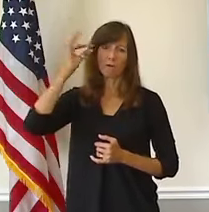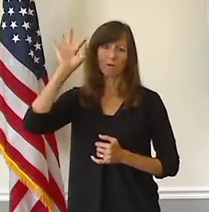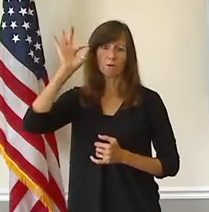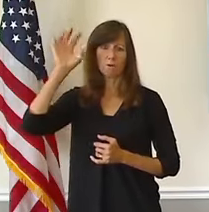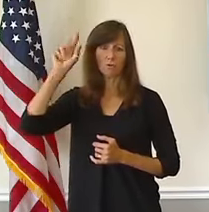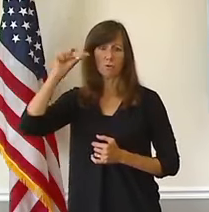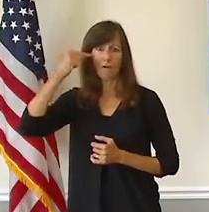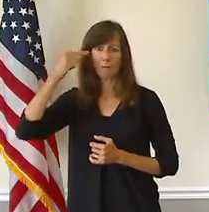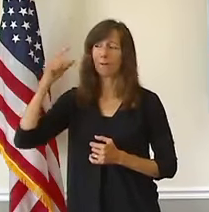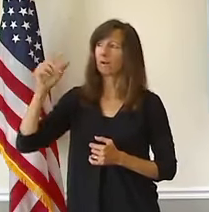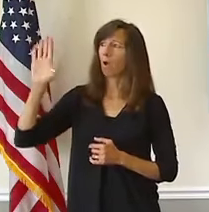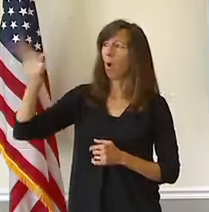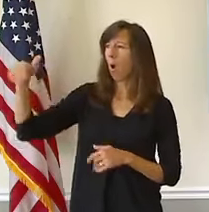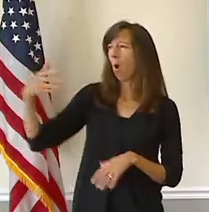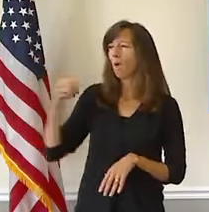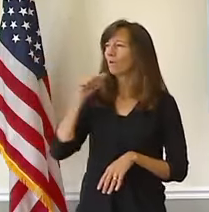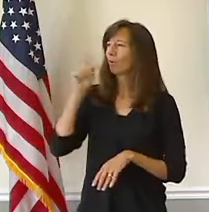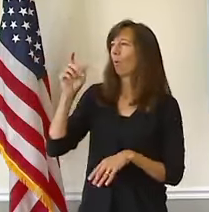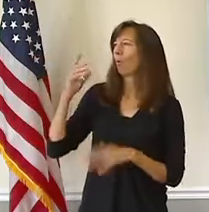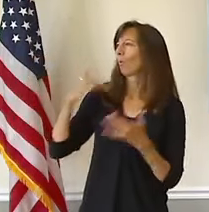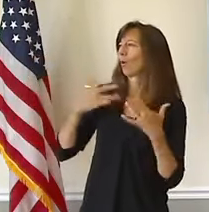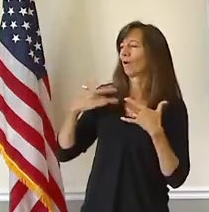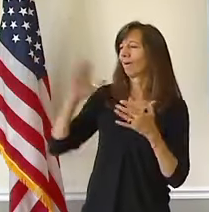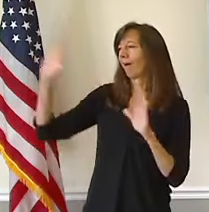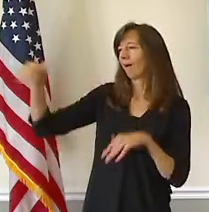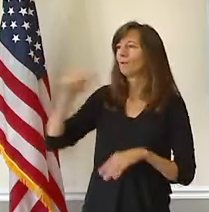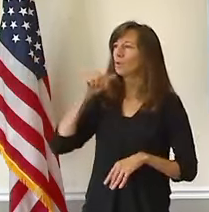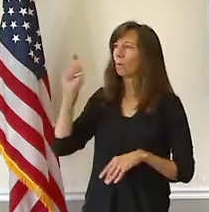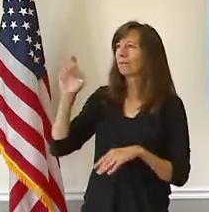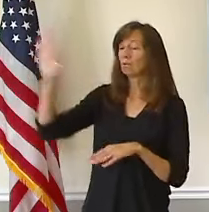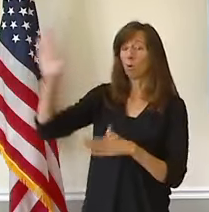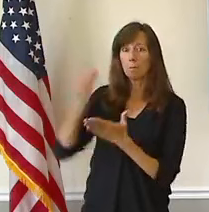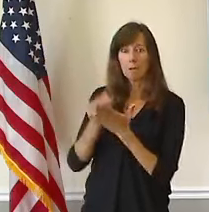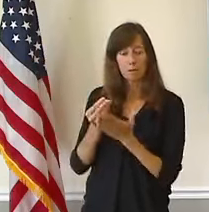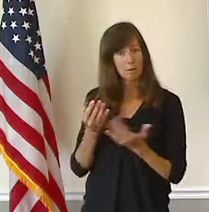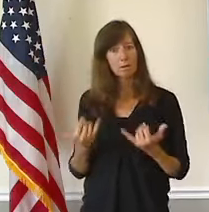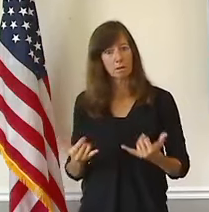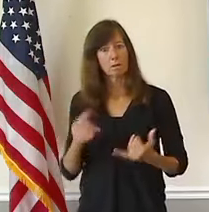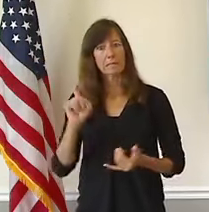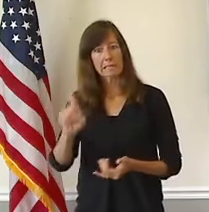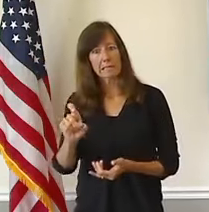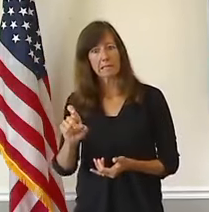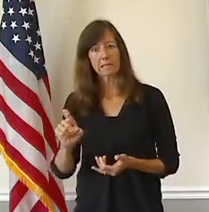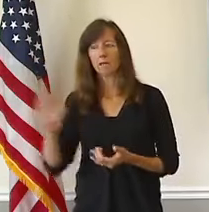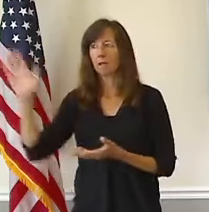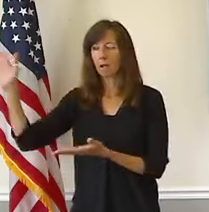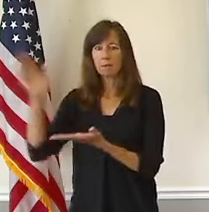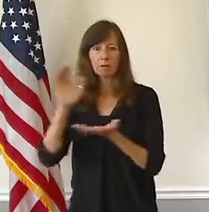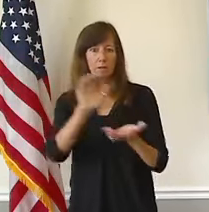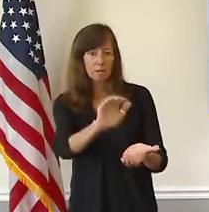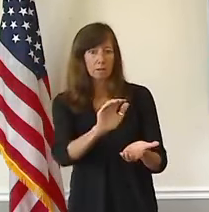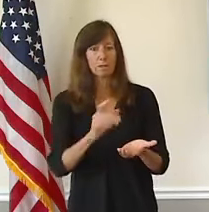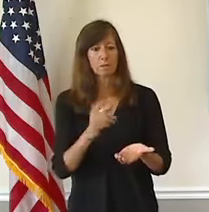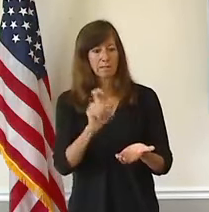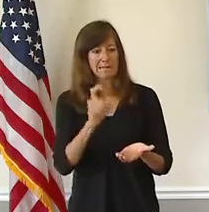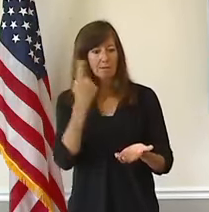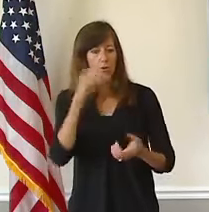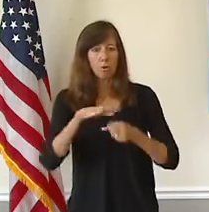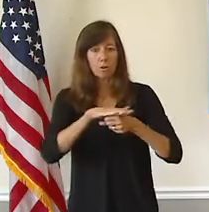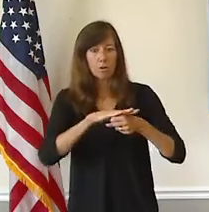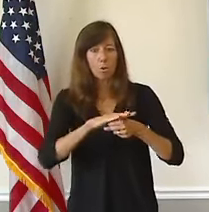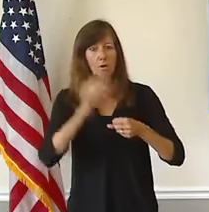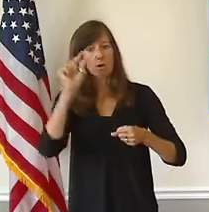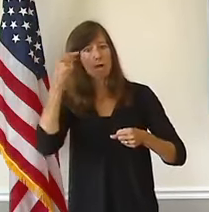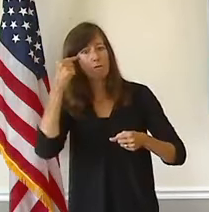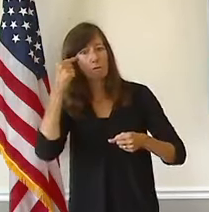dollars to special interests, but not to provide the aid necessary to local governments. It's not the way to rebuild America. It's not